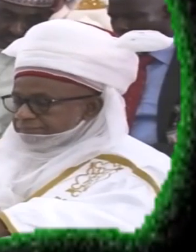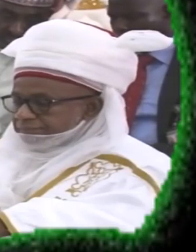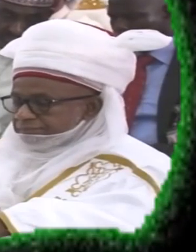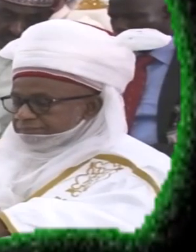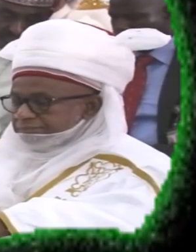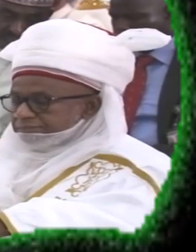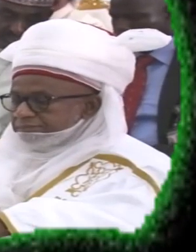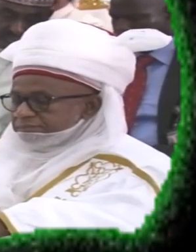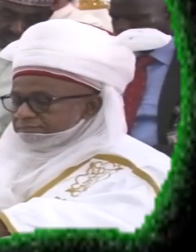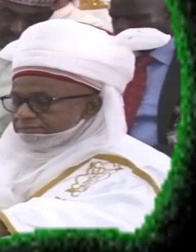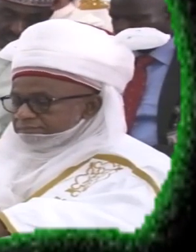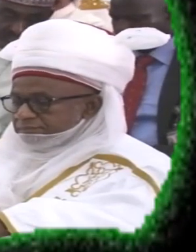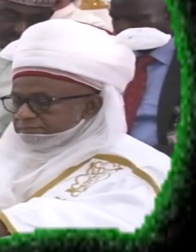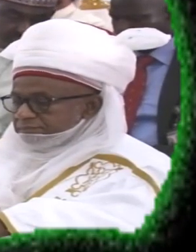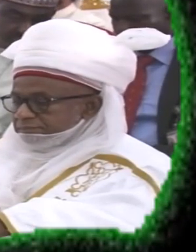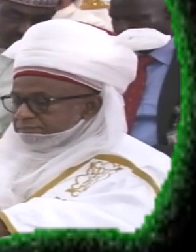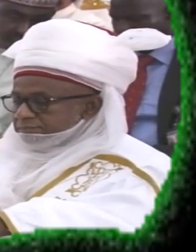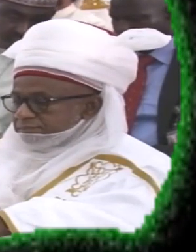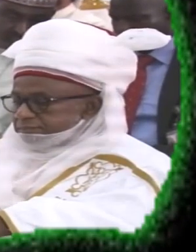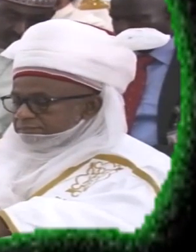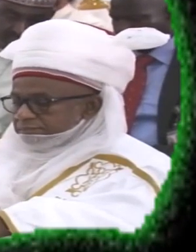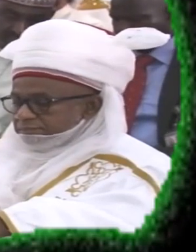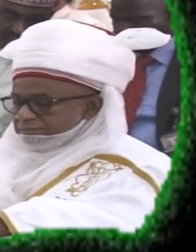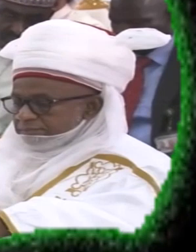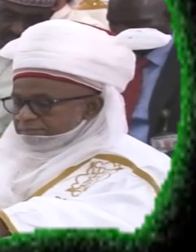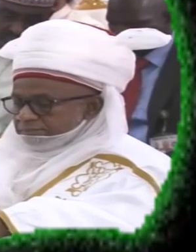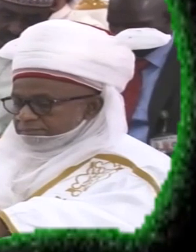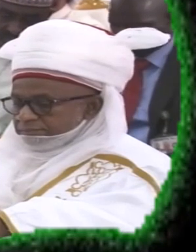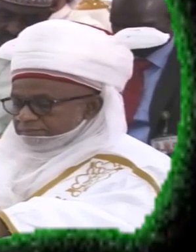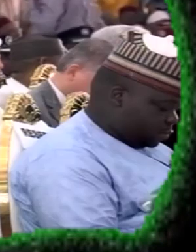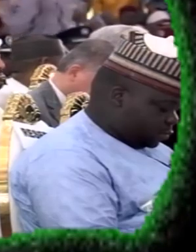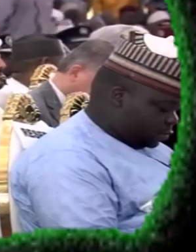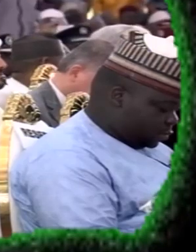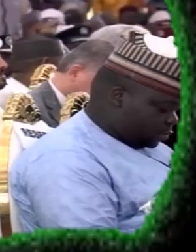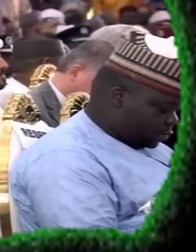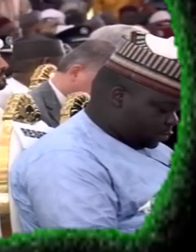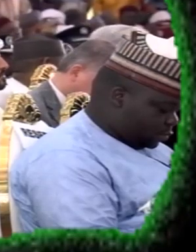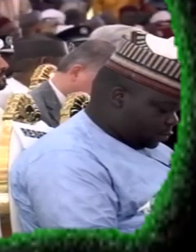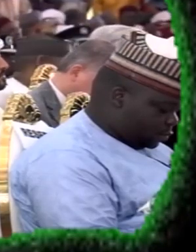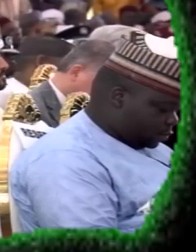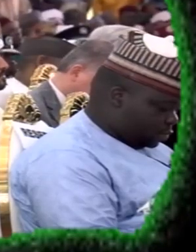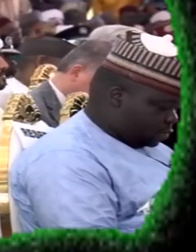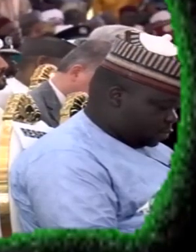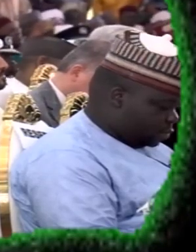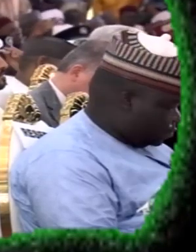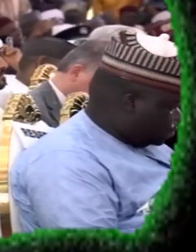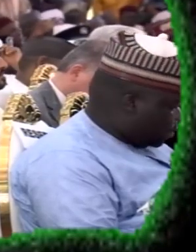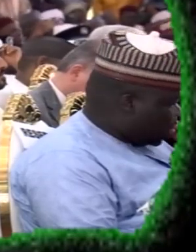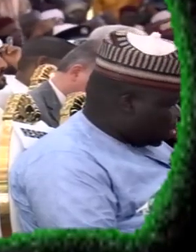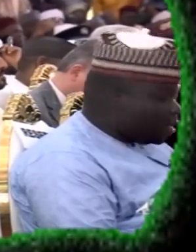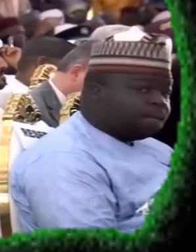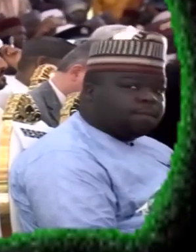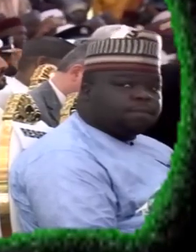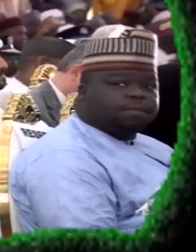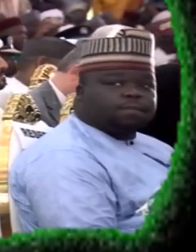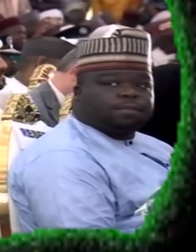our own leaders will only make themselves available to you if you welcome them. They will impose themselves on you because the